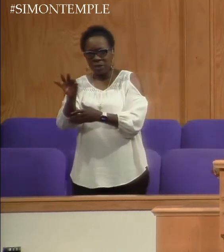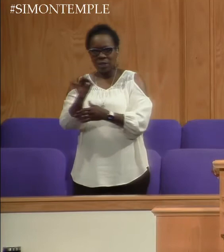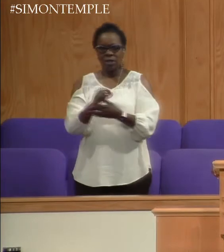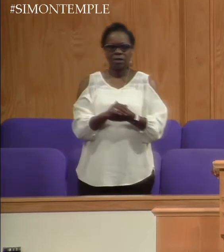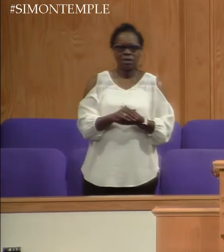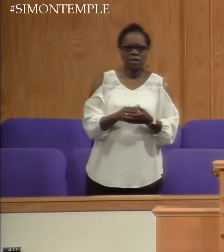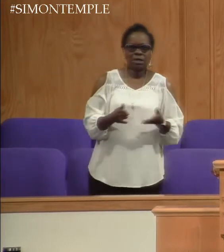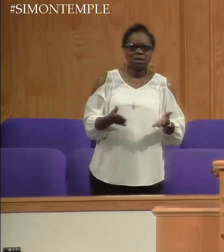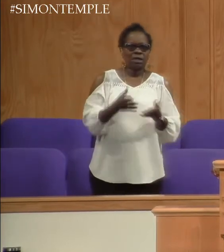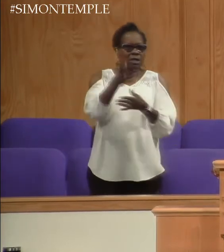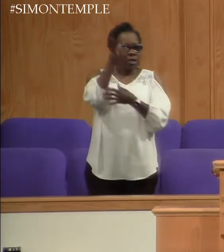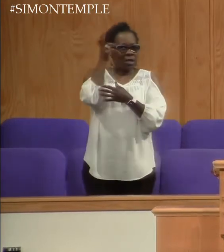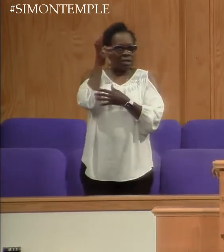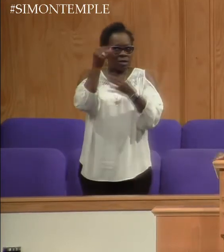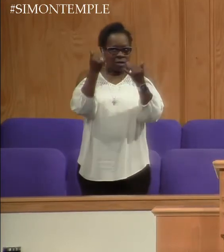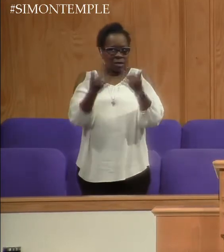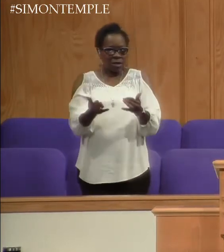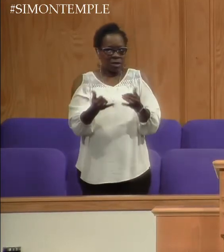39. Hear the word of God.